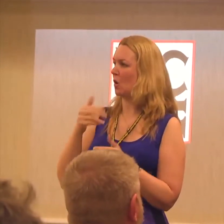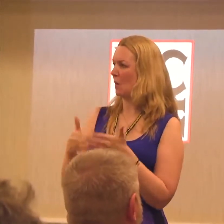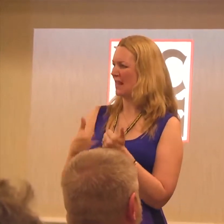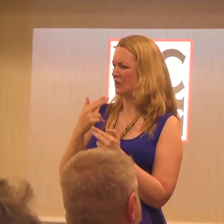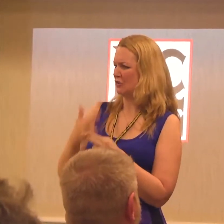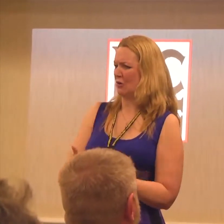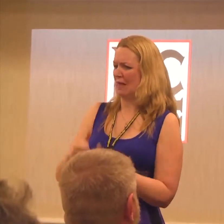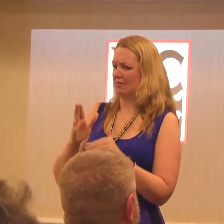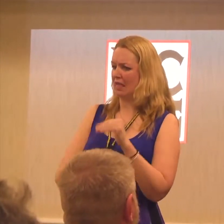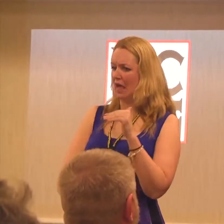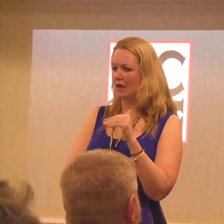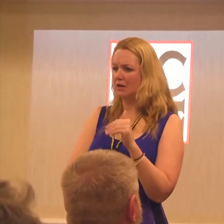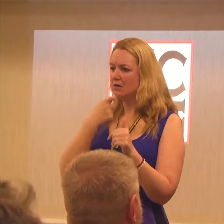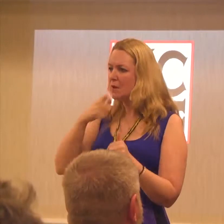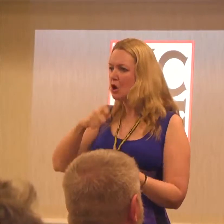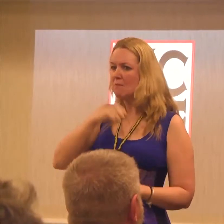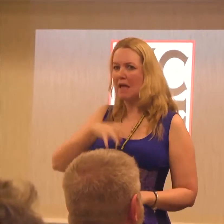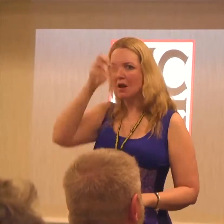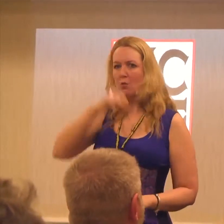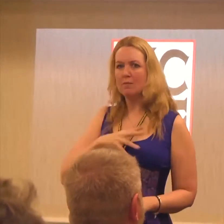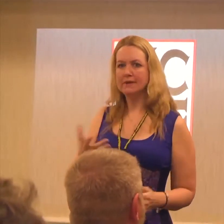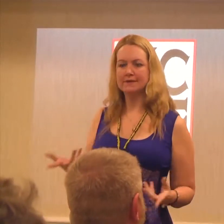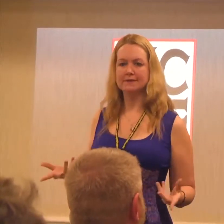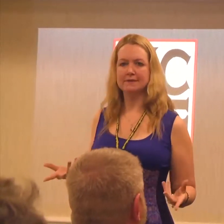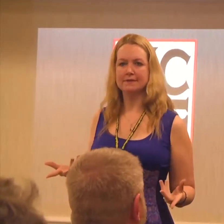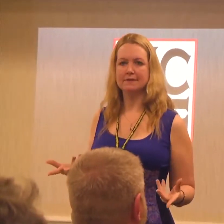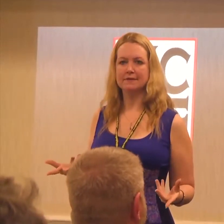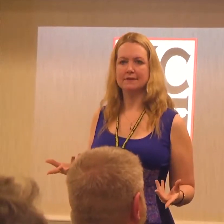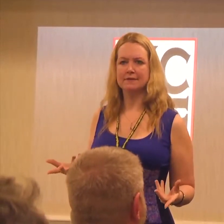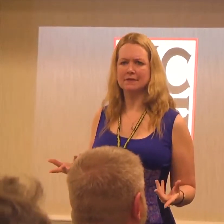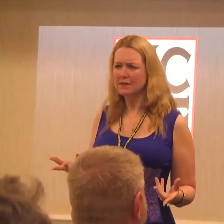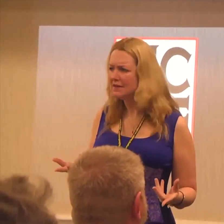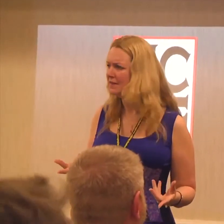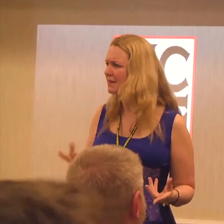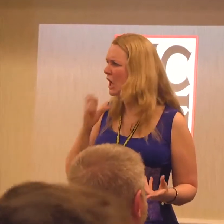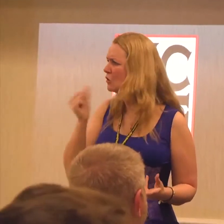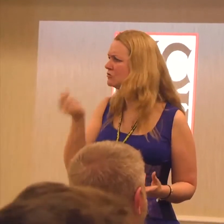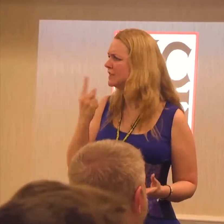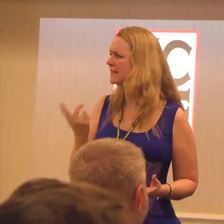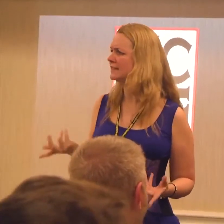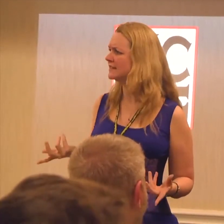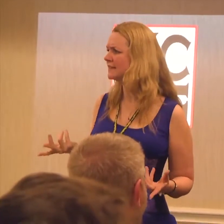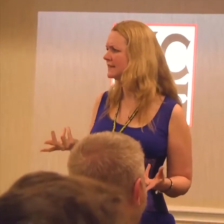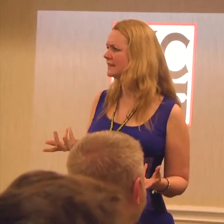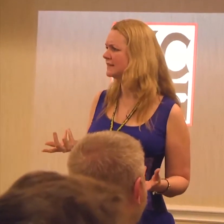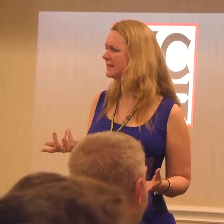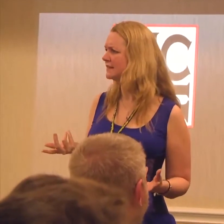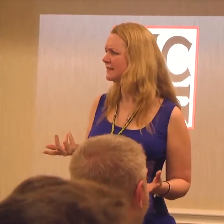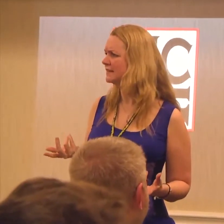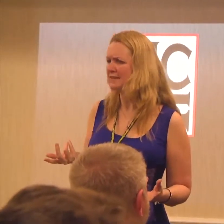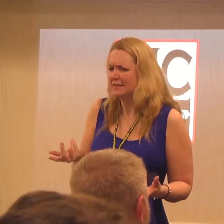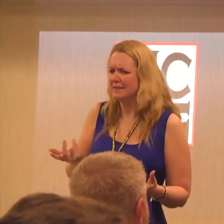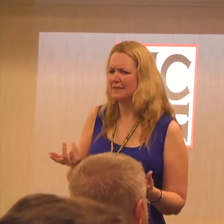other than a man or a woman? It makes no sense. None.